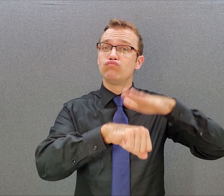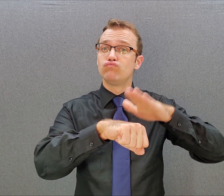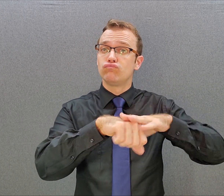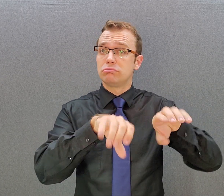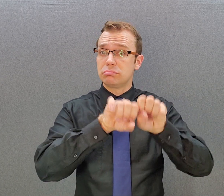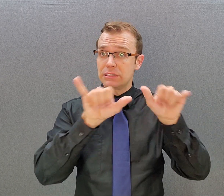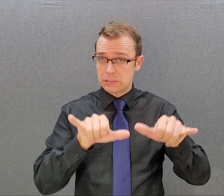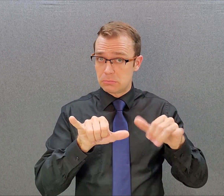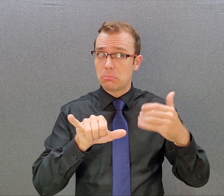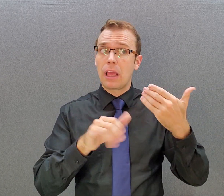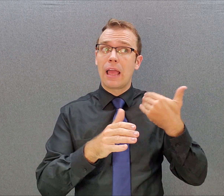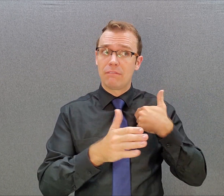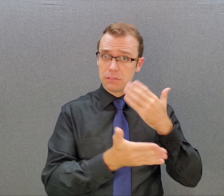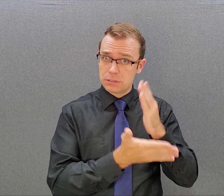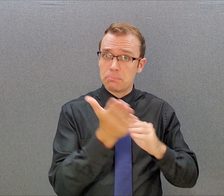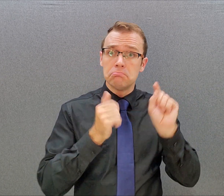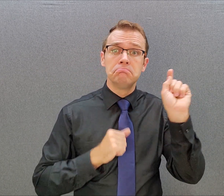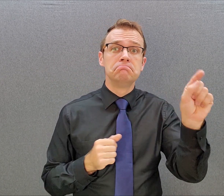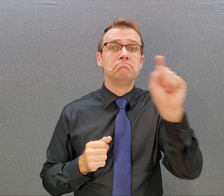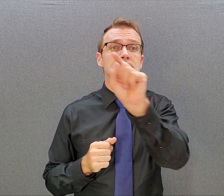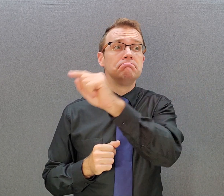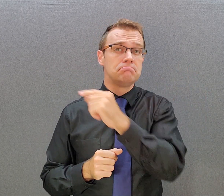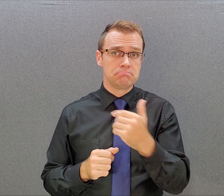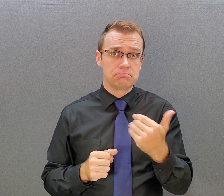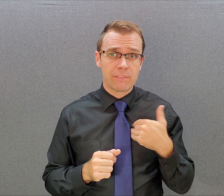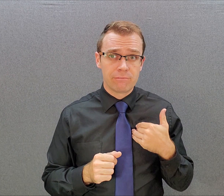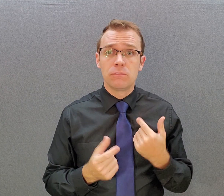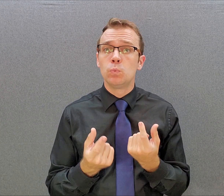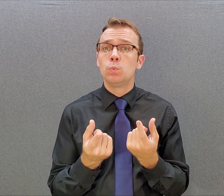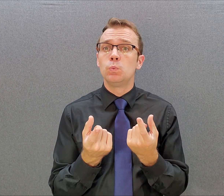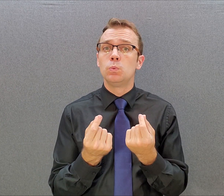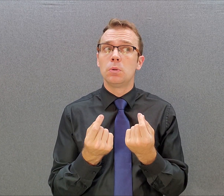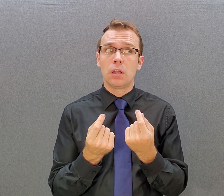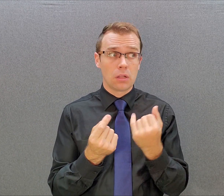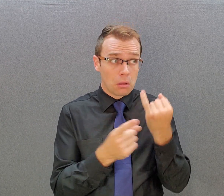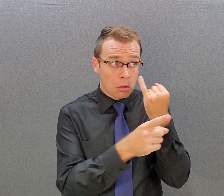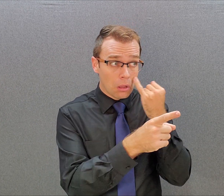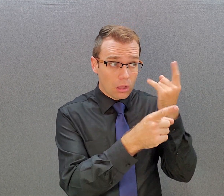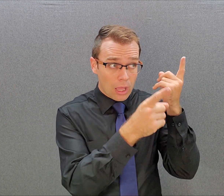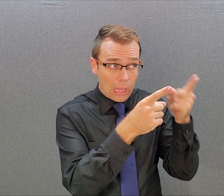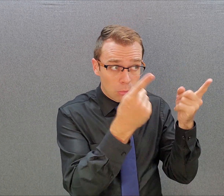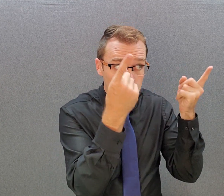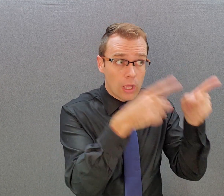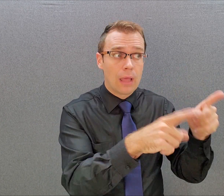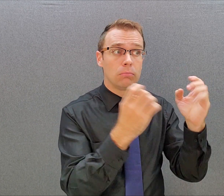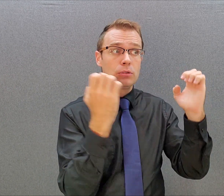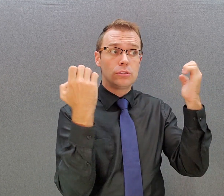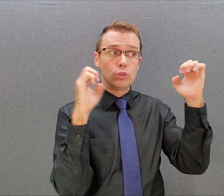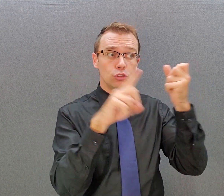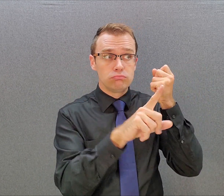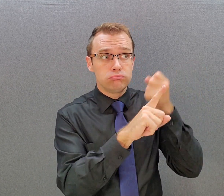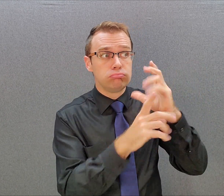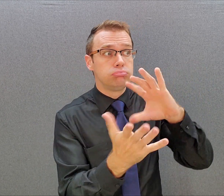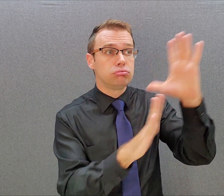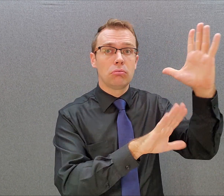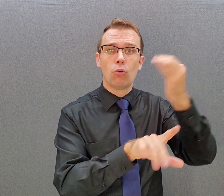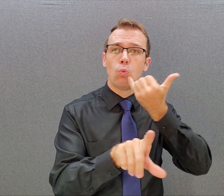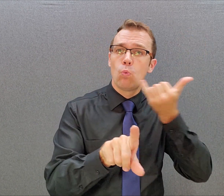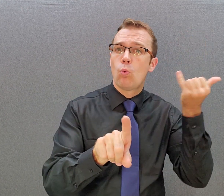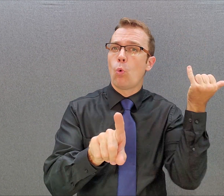system is also available in some communities. This service can call you in an emergency in your area.